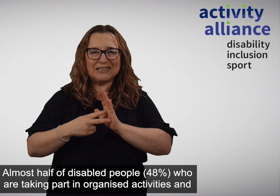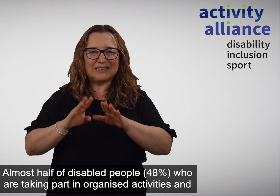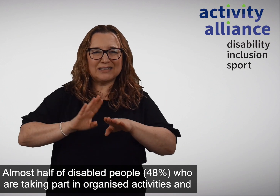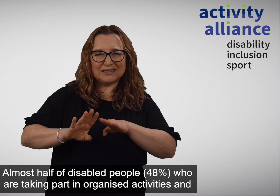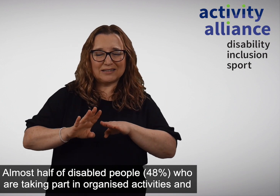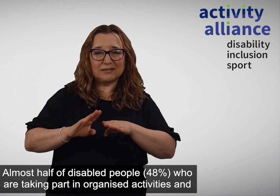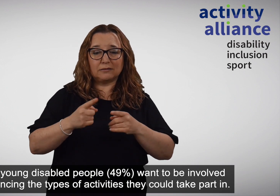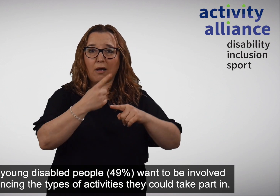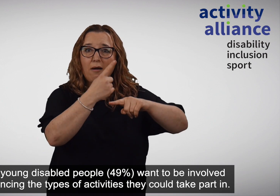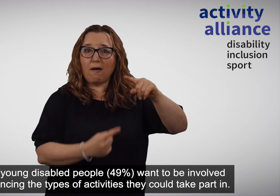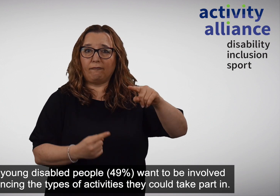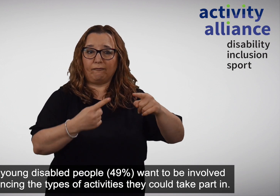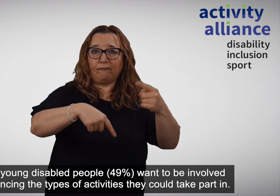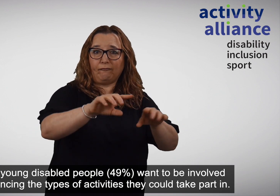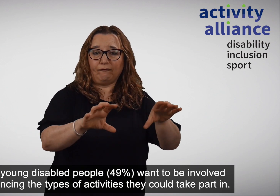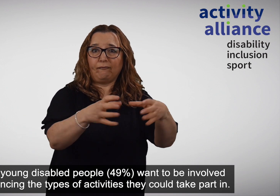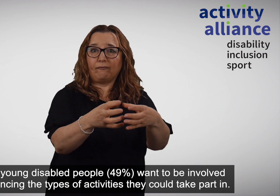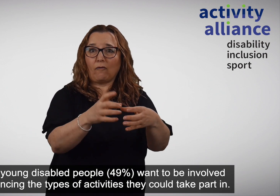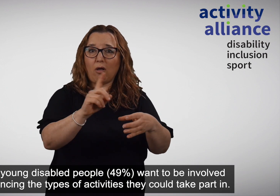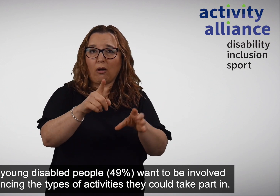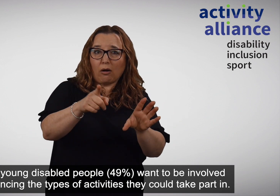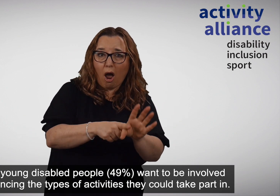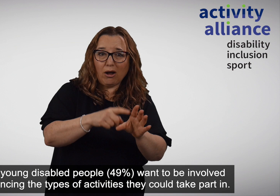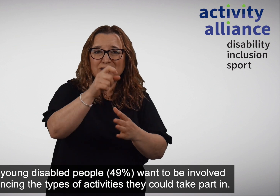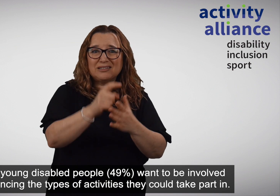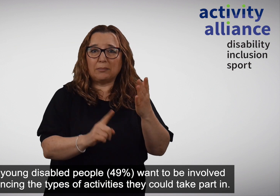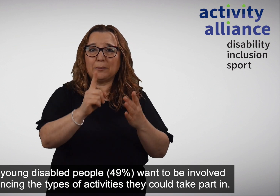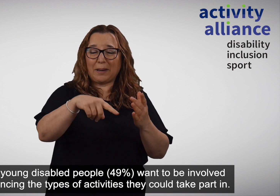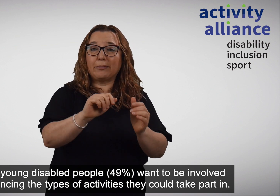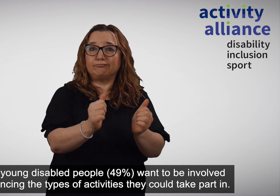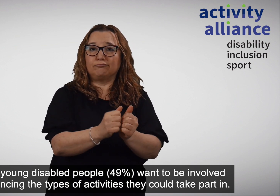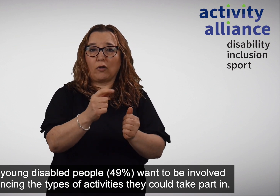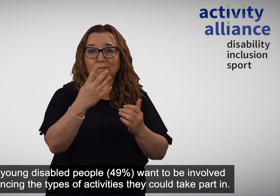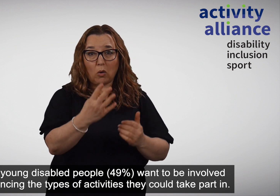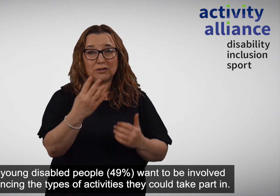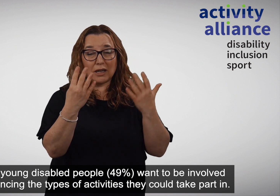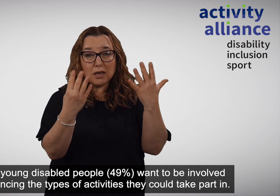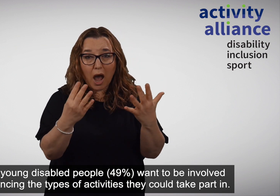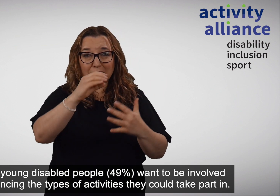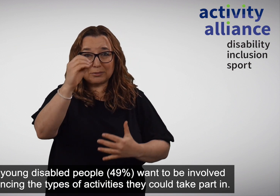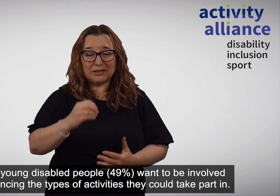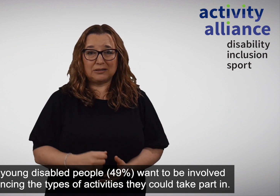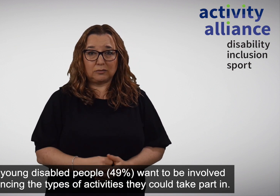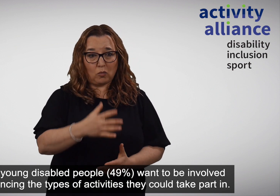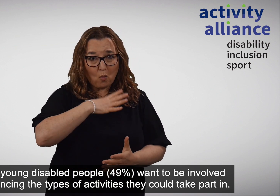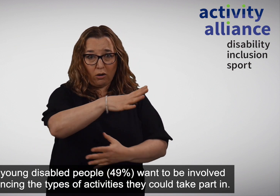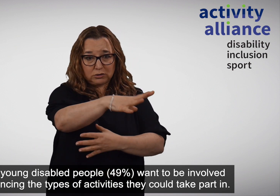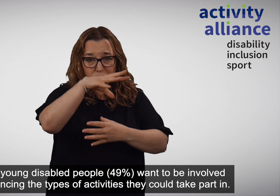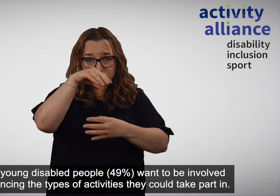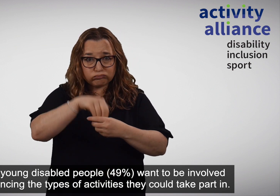and half of young disabled people, 49%, want to be involved in influencing the